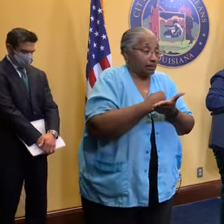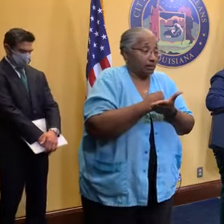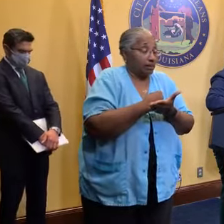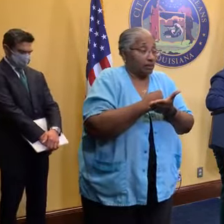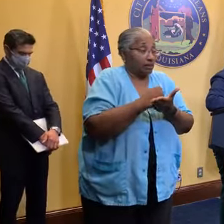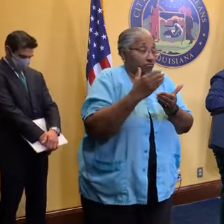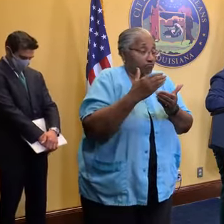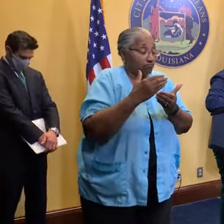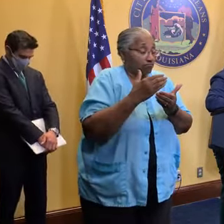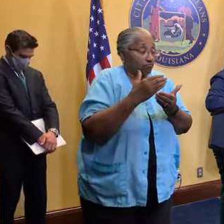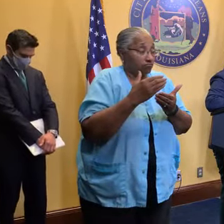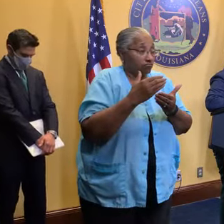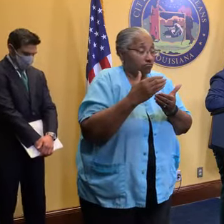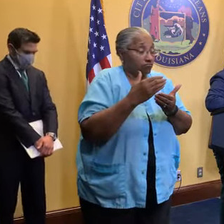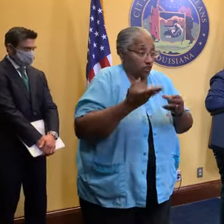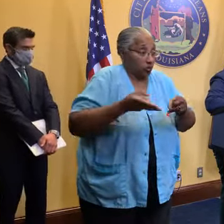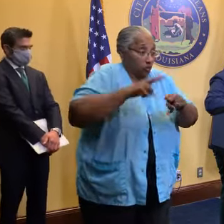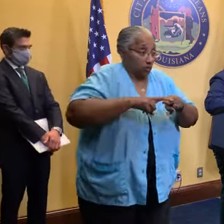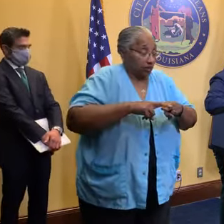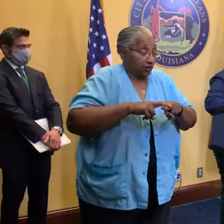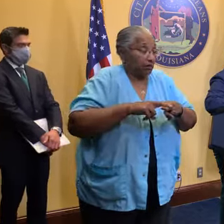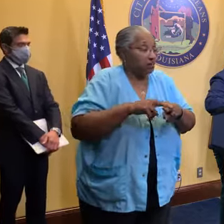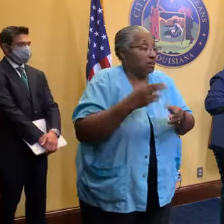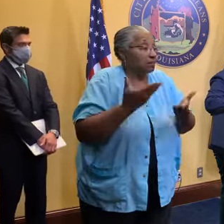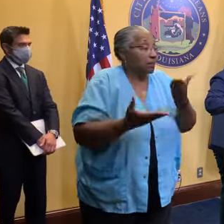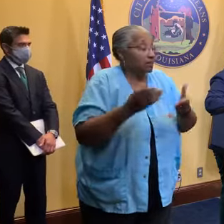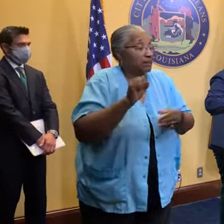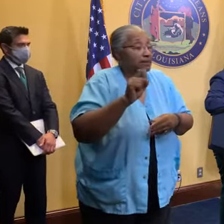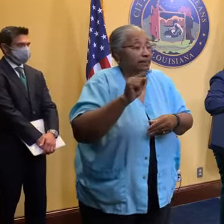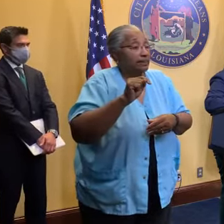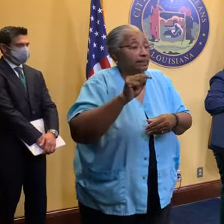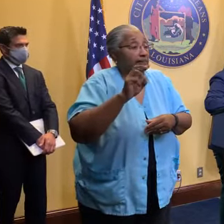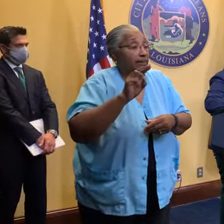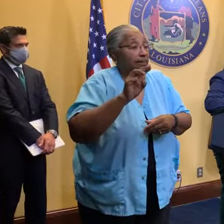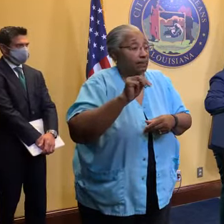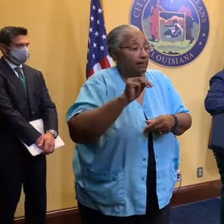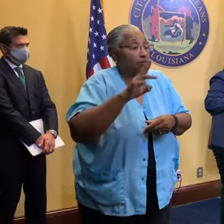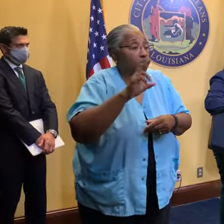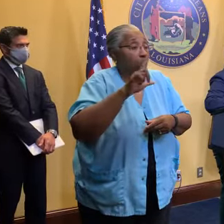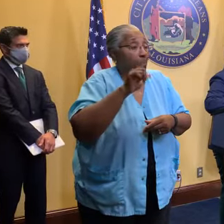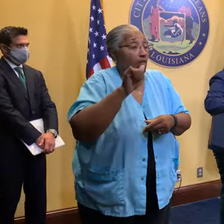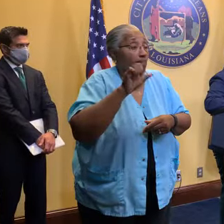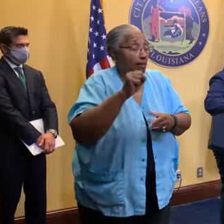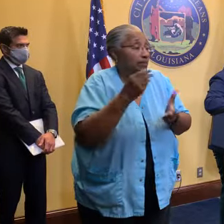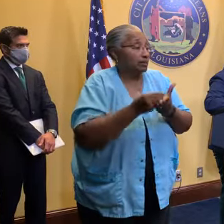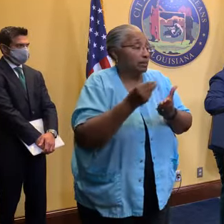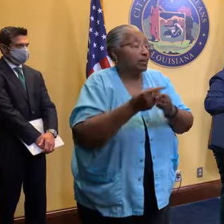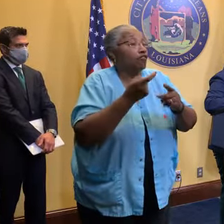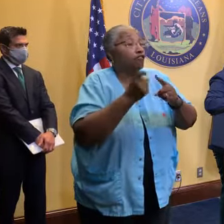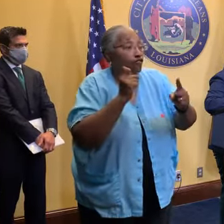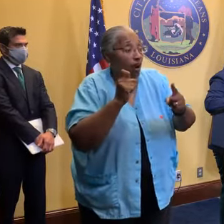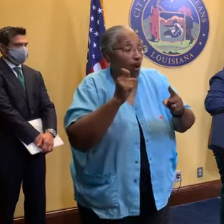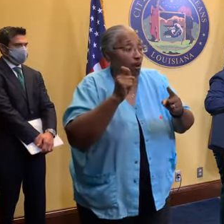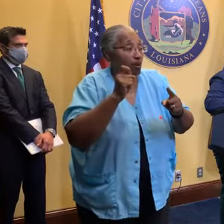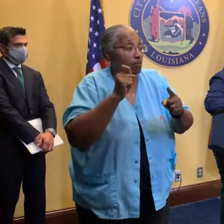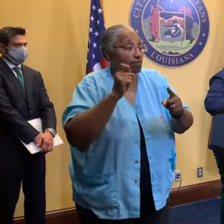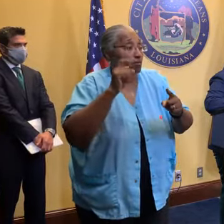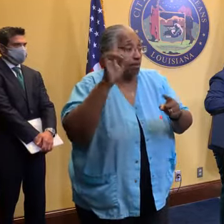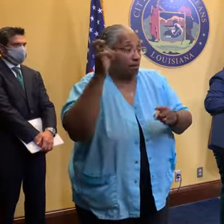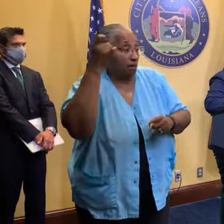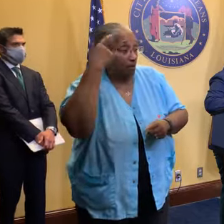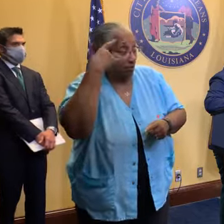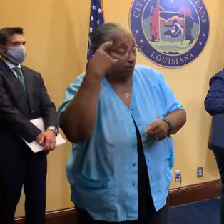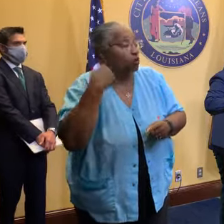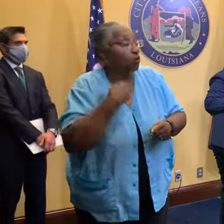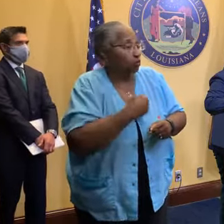even by way of a stimulus package hopefully coming from the federal government, we will reevaluate our